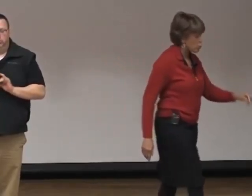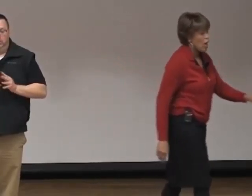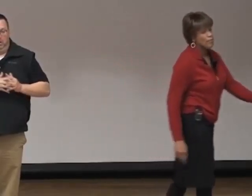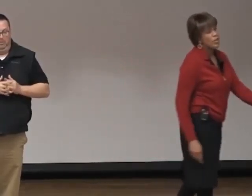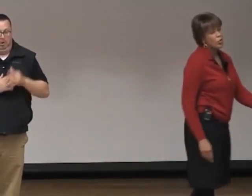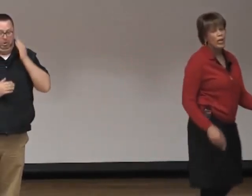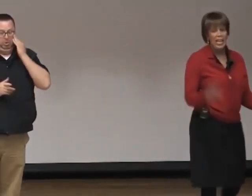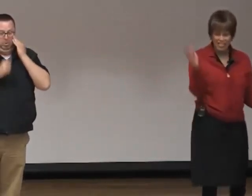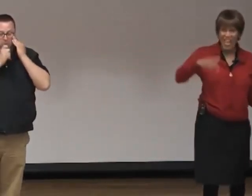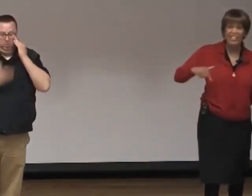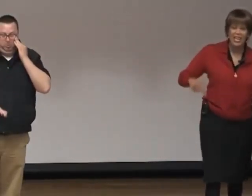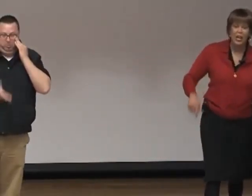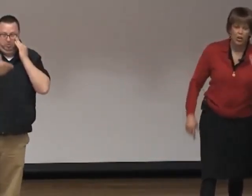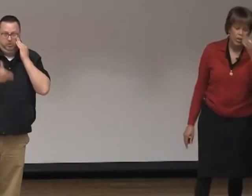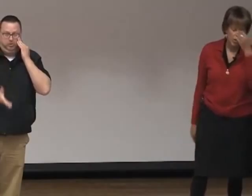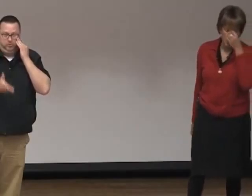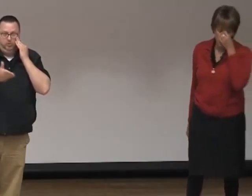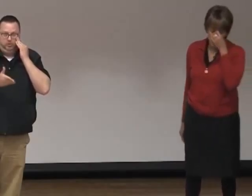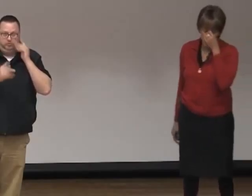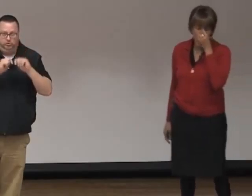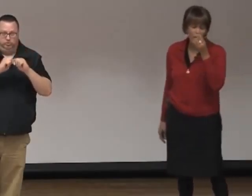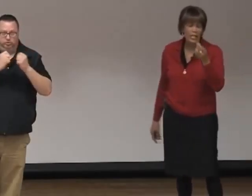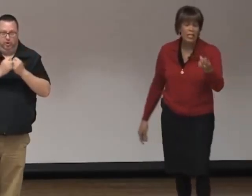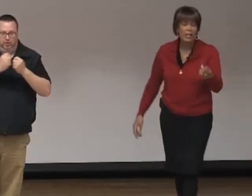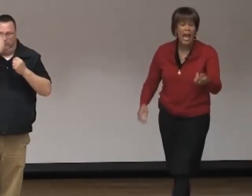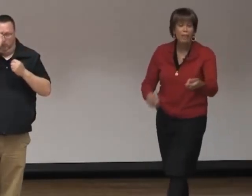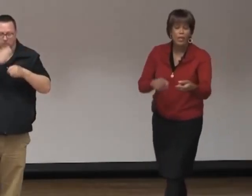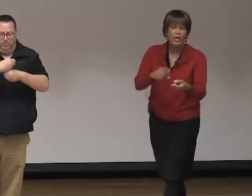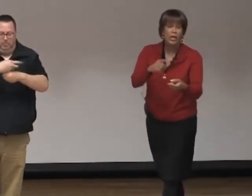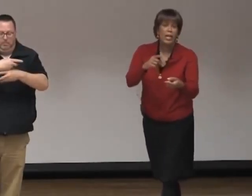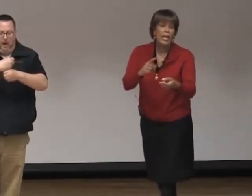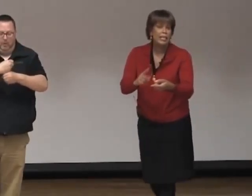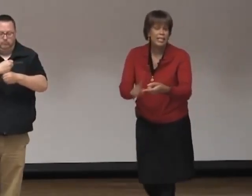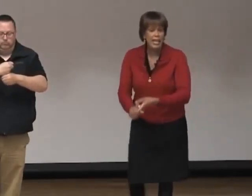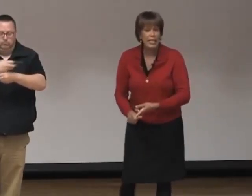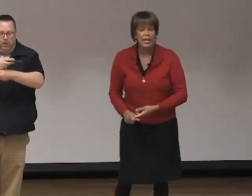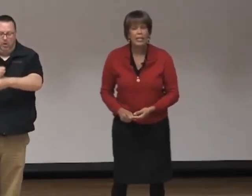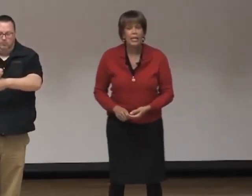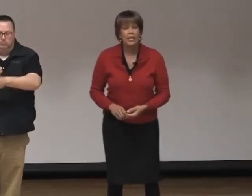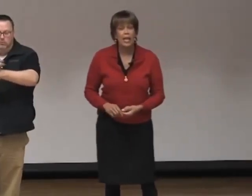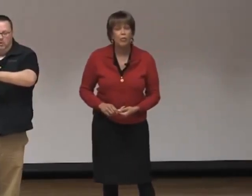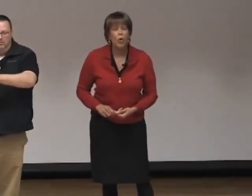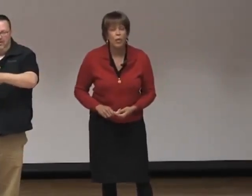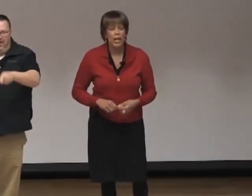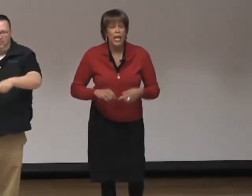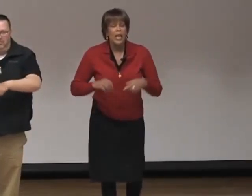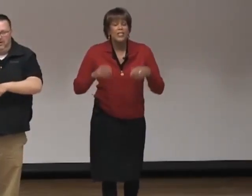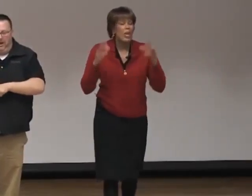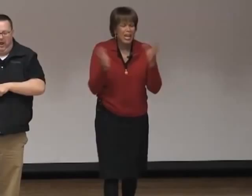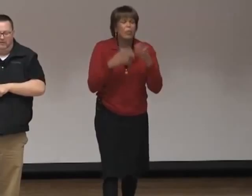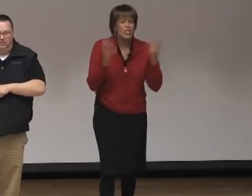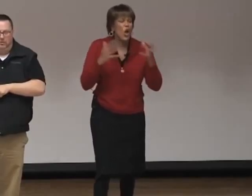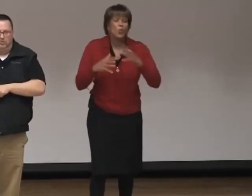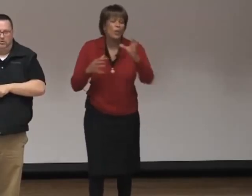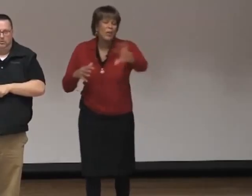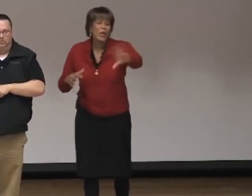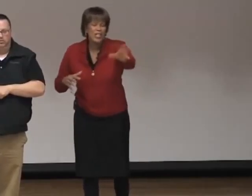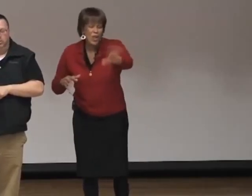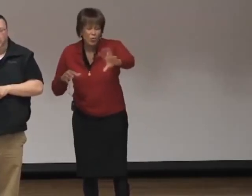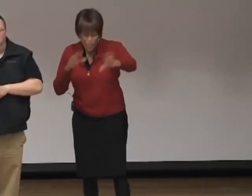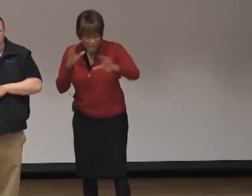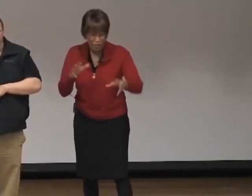there were tribes underway that year for the bombings in Africa, in Kenya, in Nairobi. So he was known,